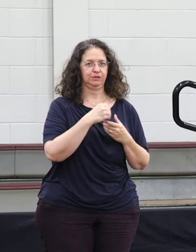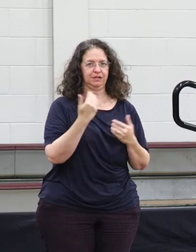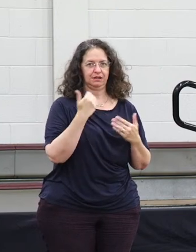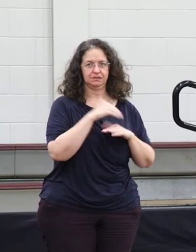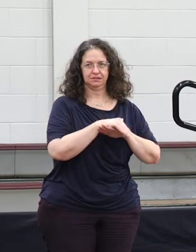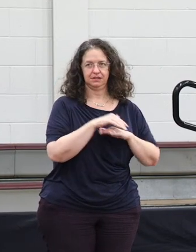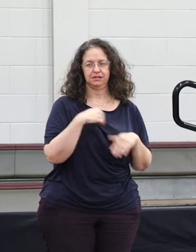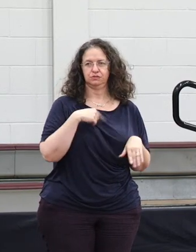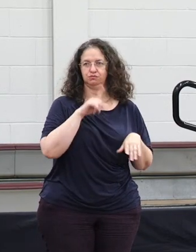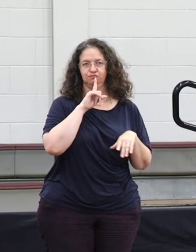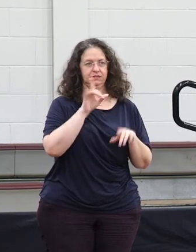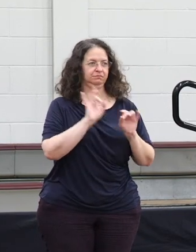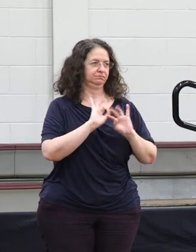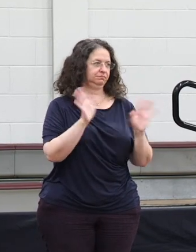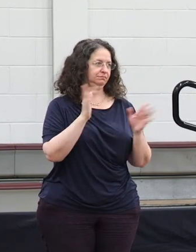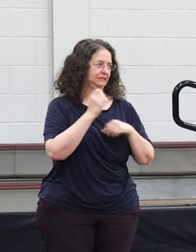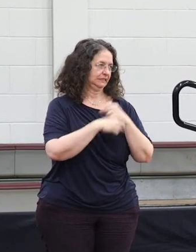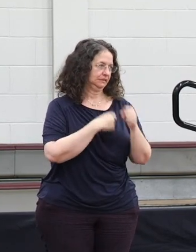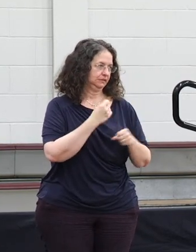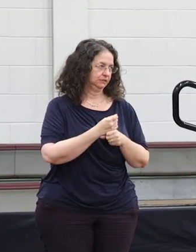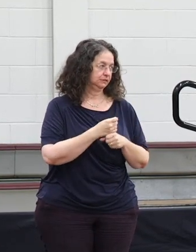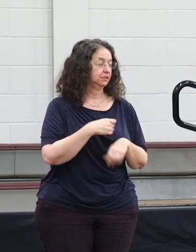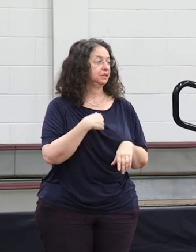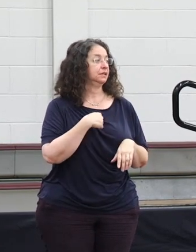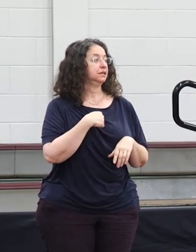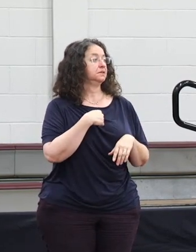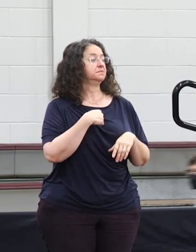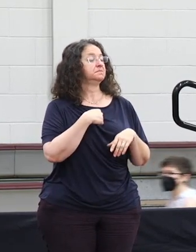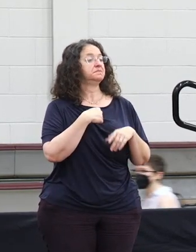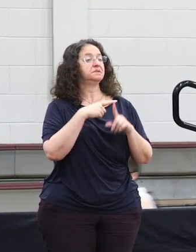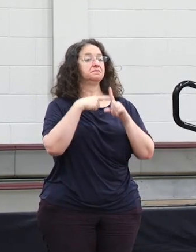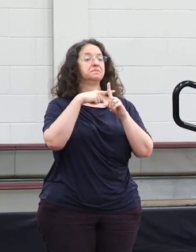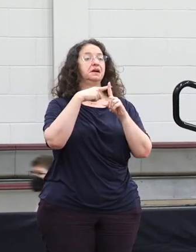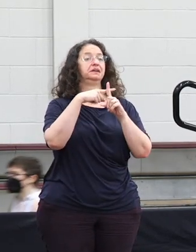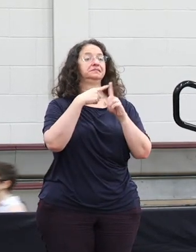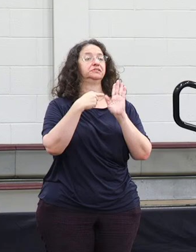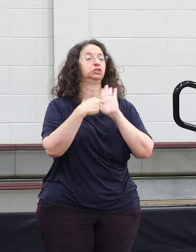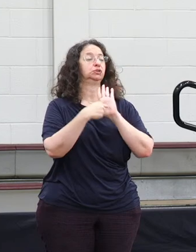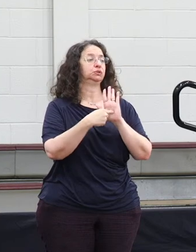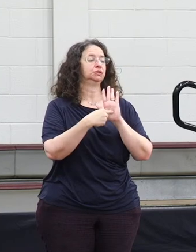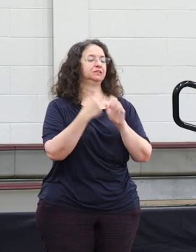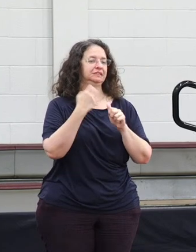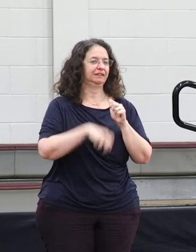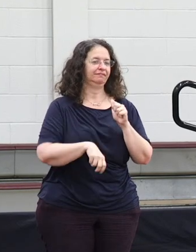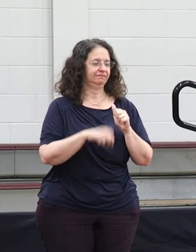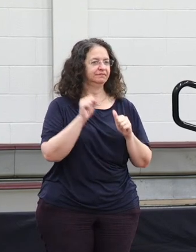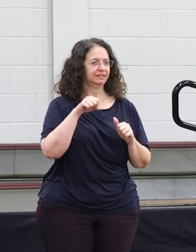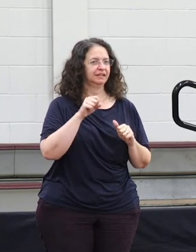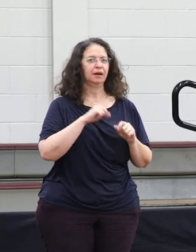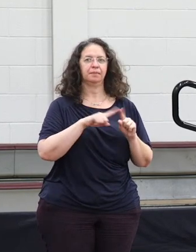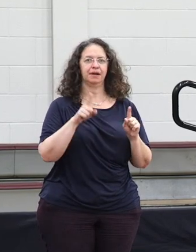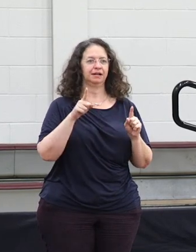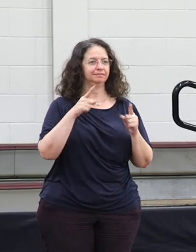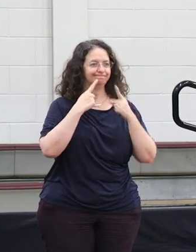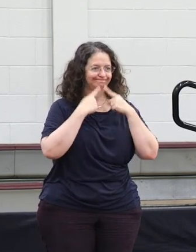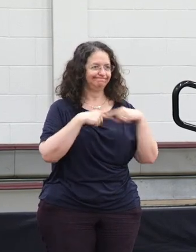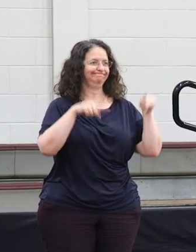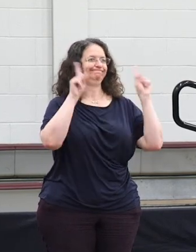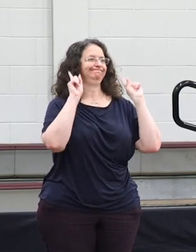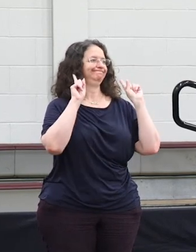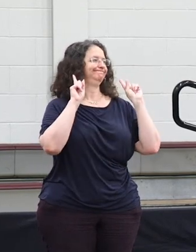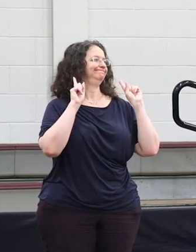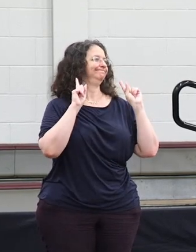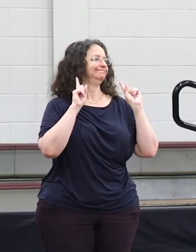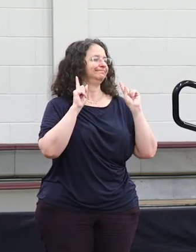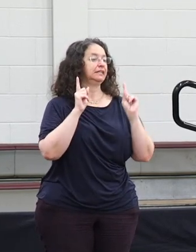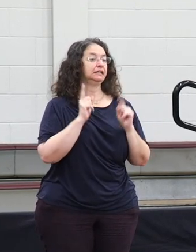a tumultuous year, and to be positive is something that has been very difficult, but you've made it. It's important to put